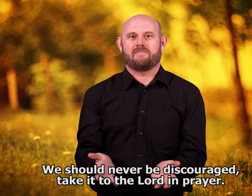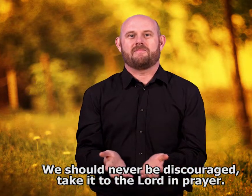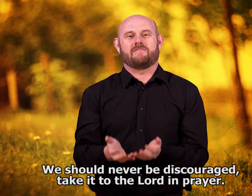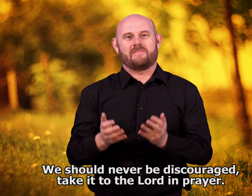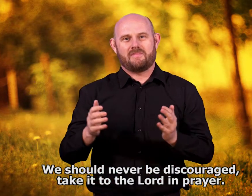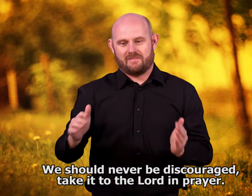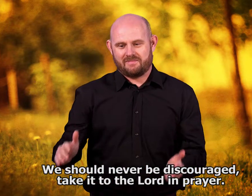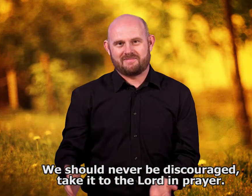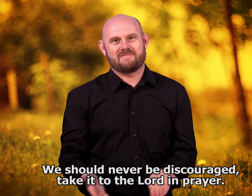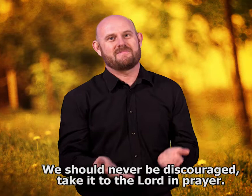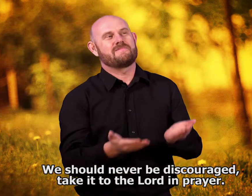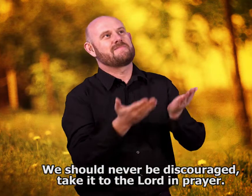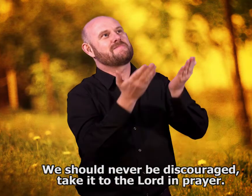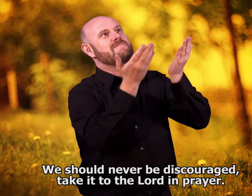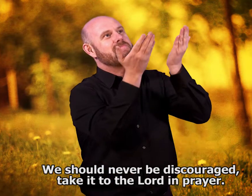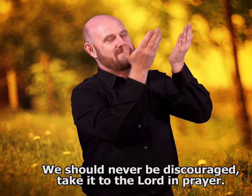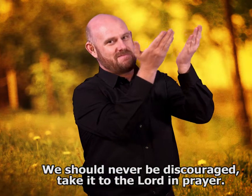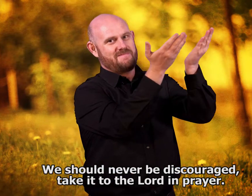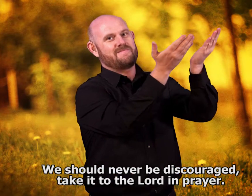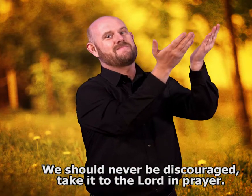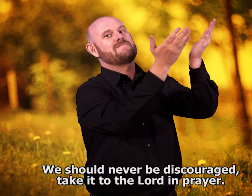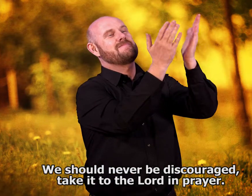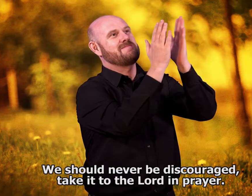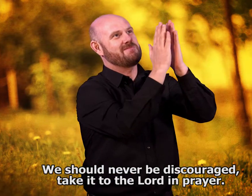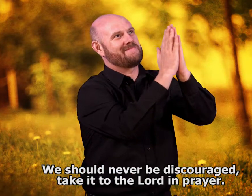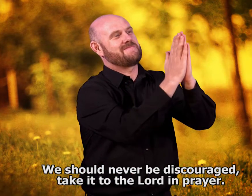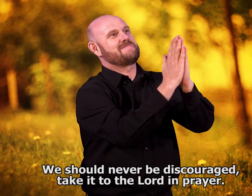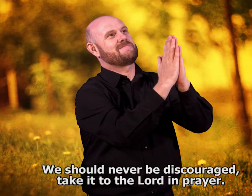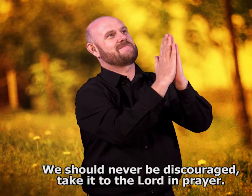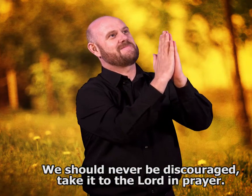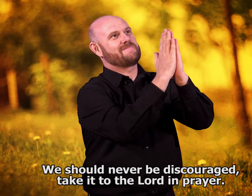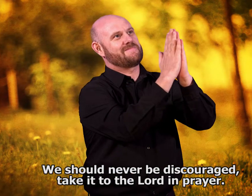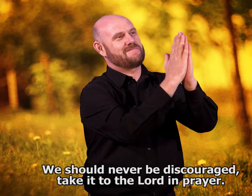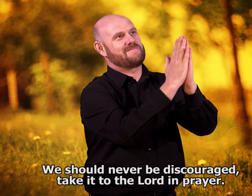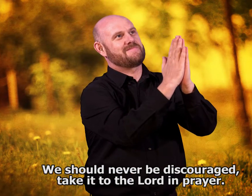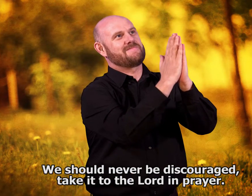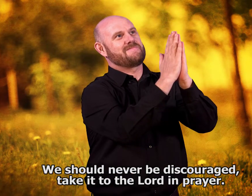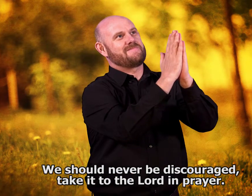Take it to the Lord in prayer. Amen.